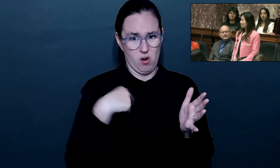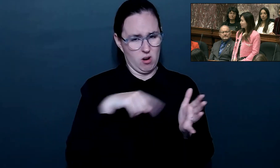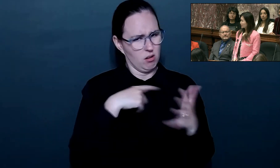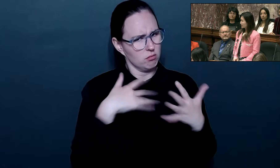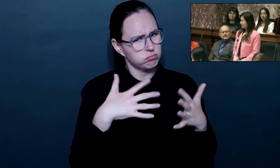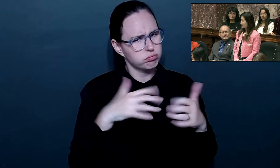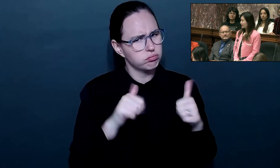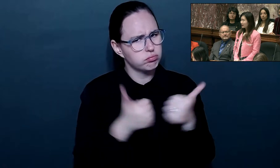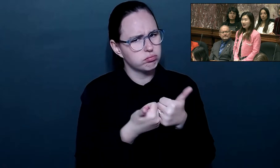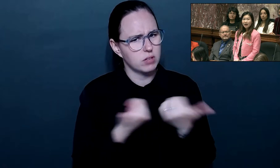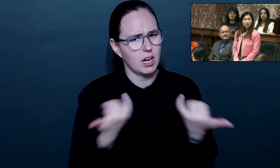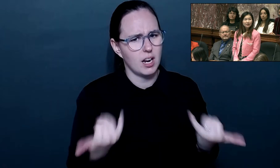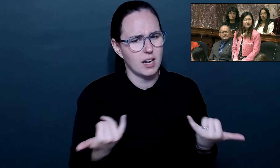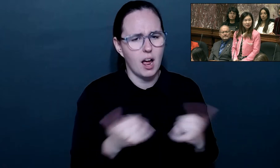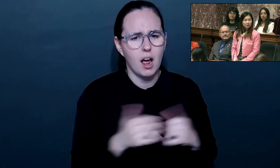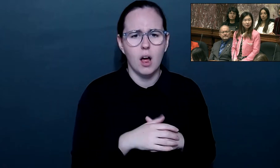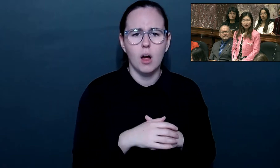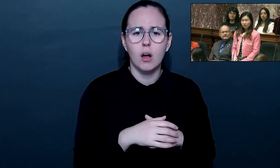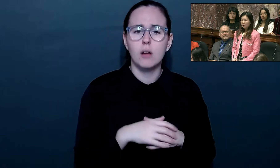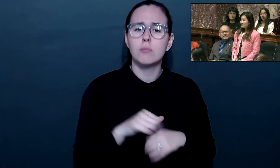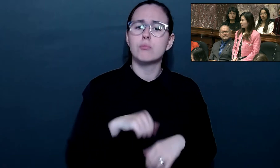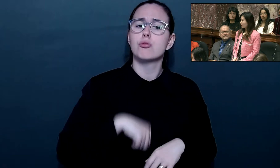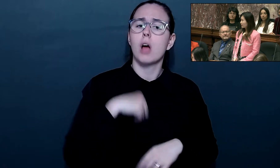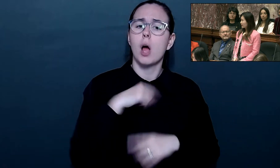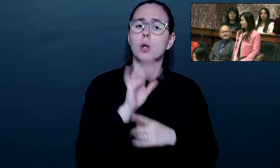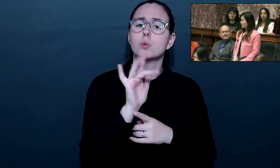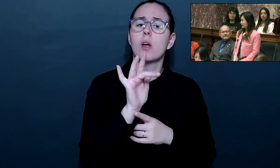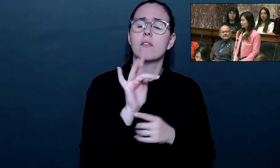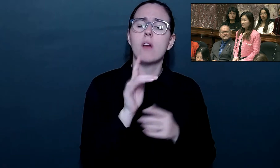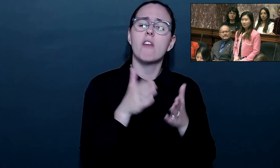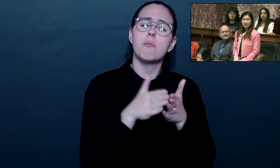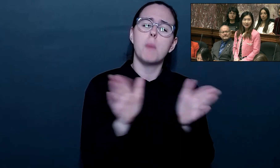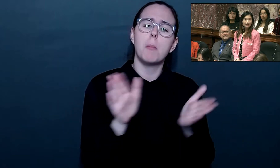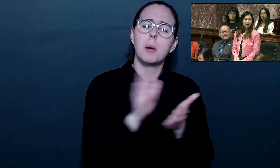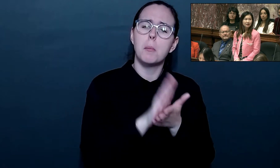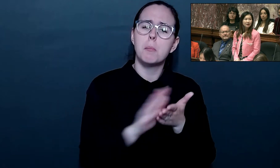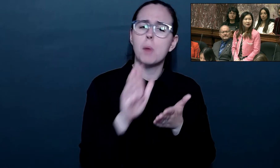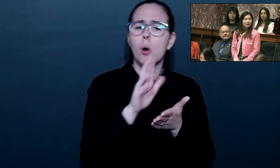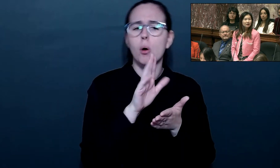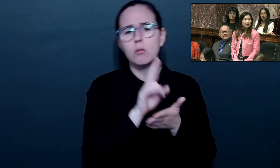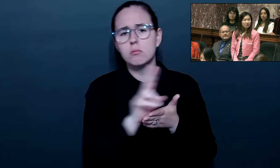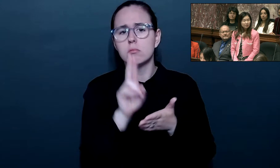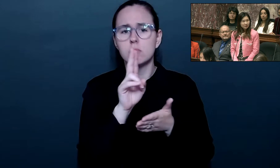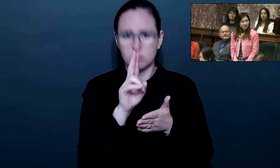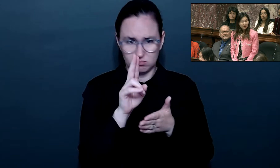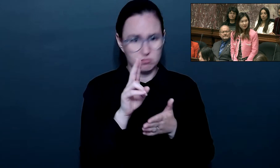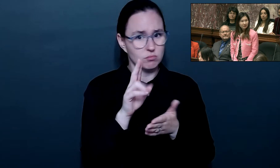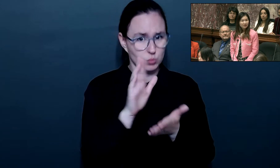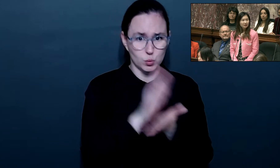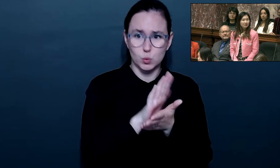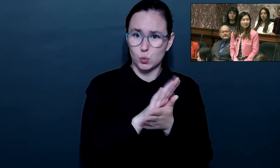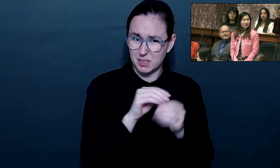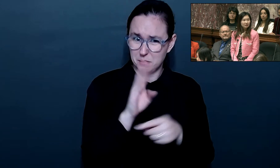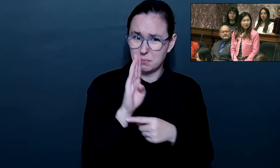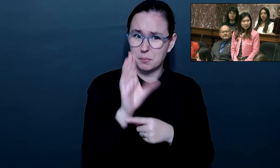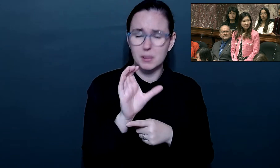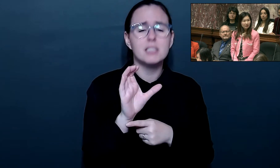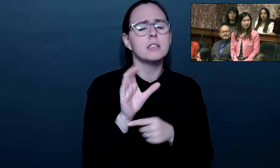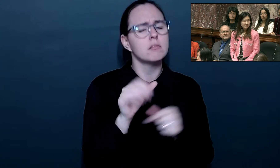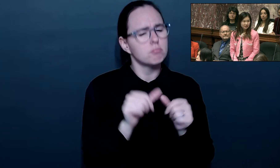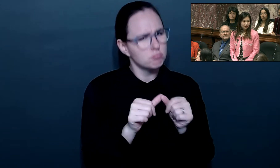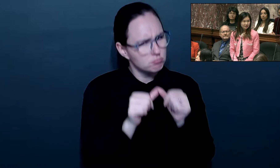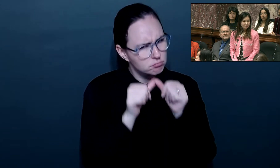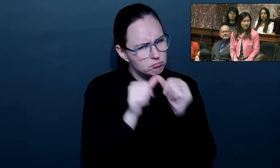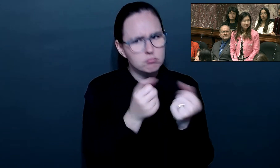we have in British Columbia, and we continue to support them in the best way that we can. Honourable Speaker, the